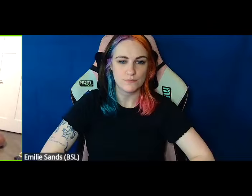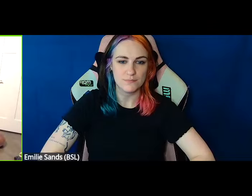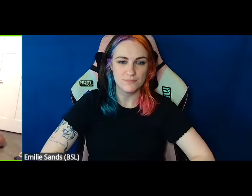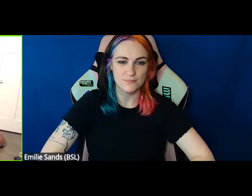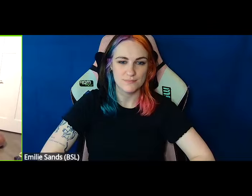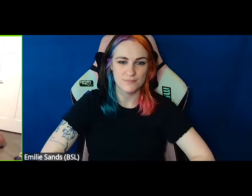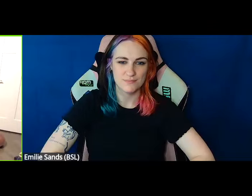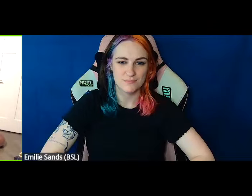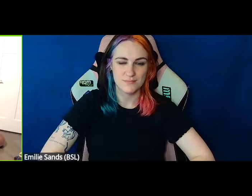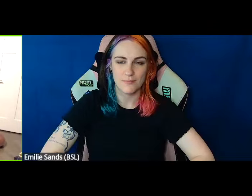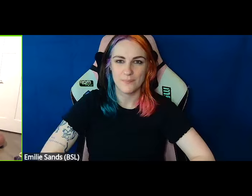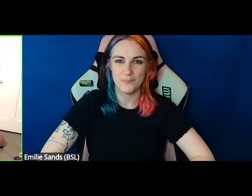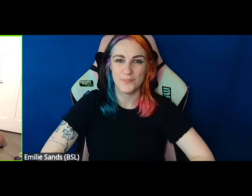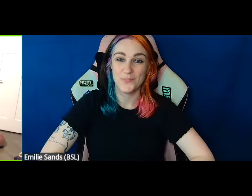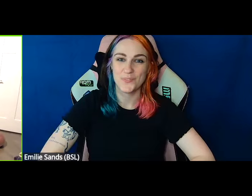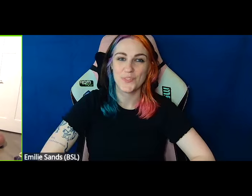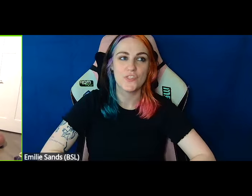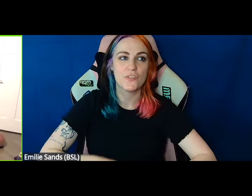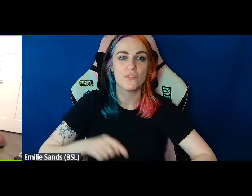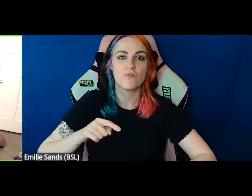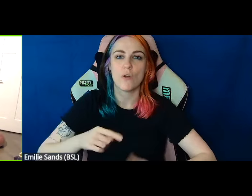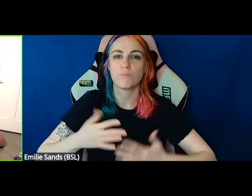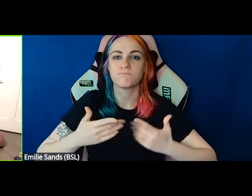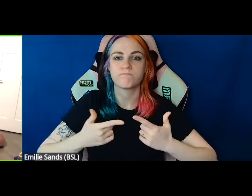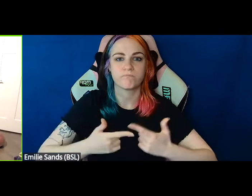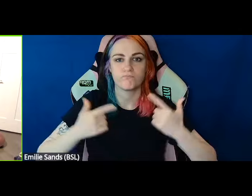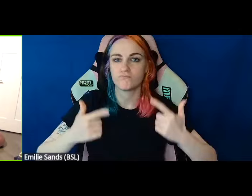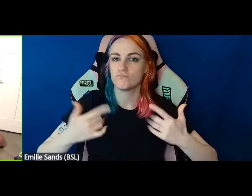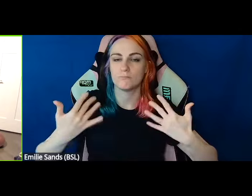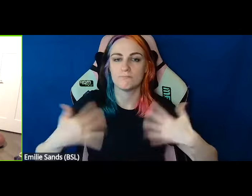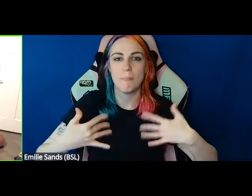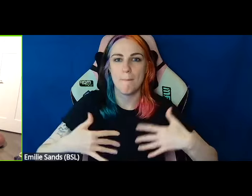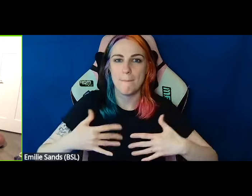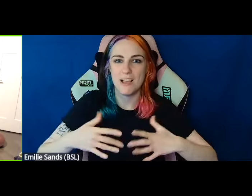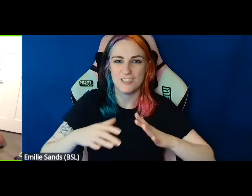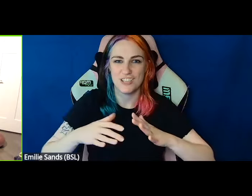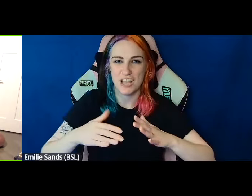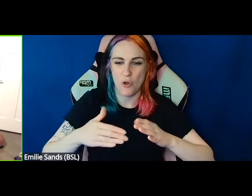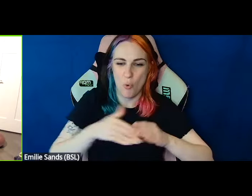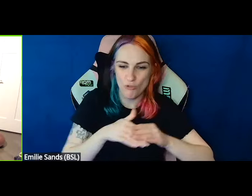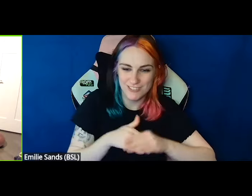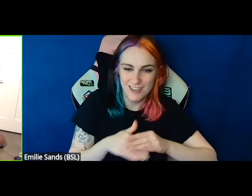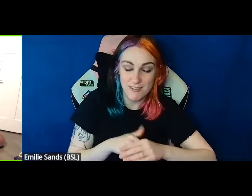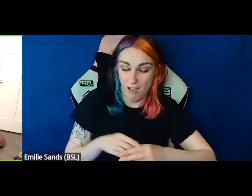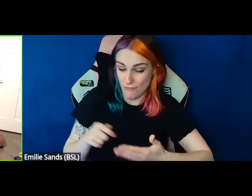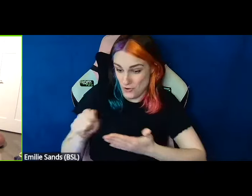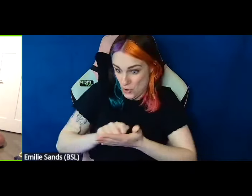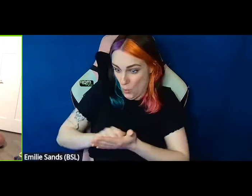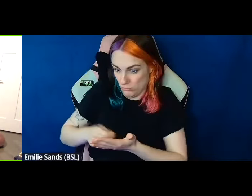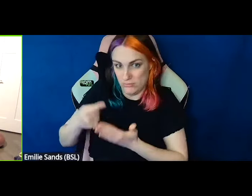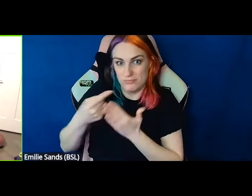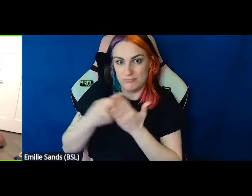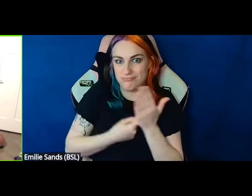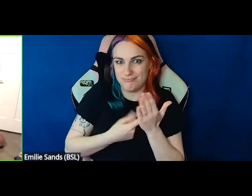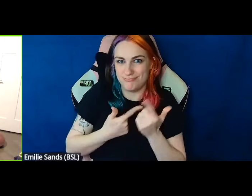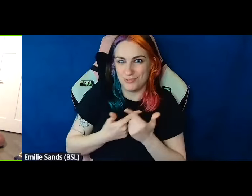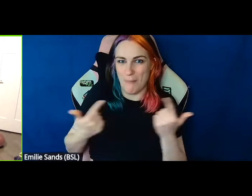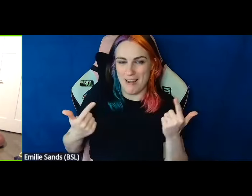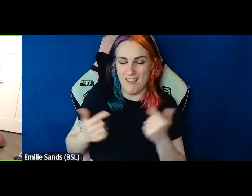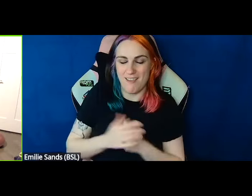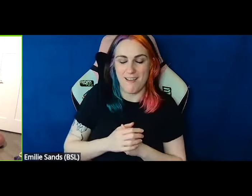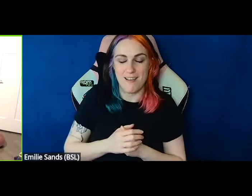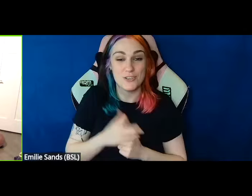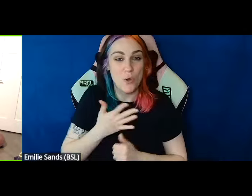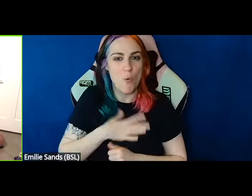There was so much amazing content. I've got so many notes on here. I want to open with I think the title